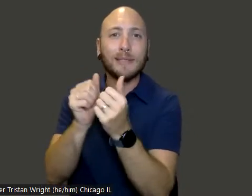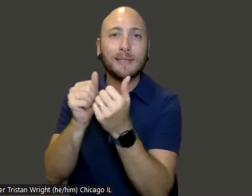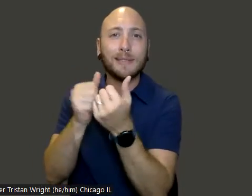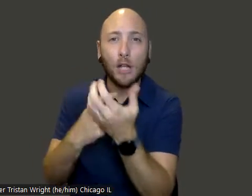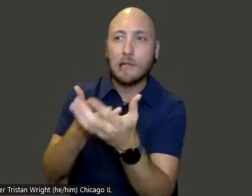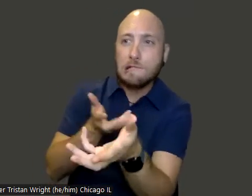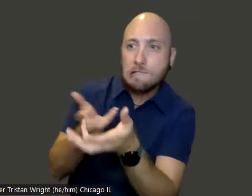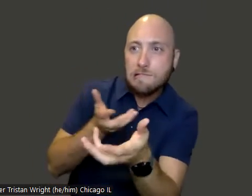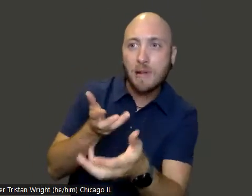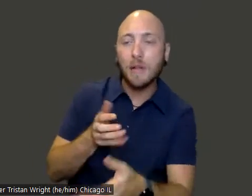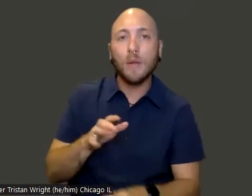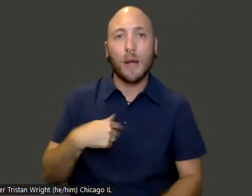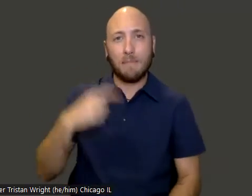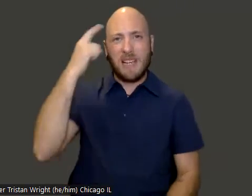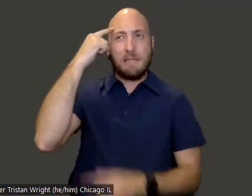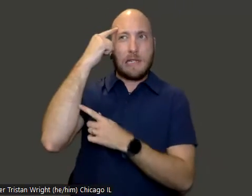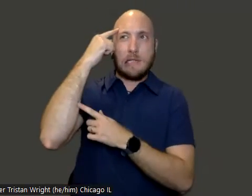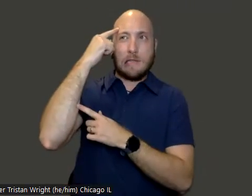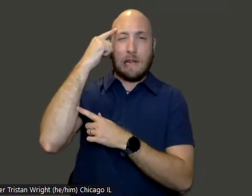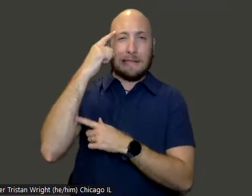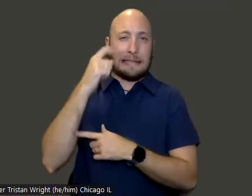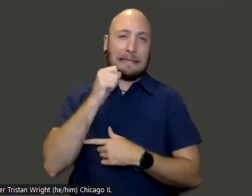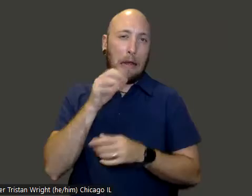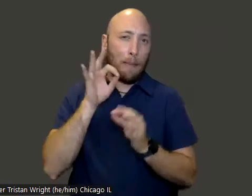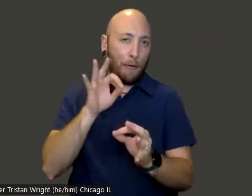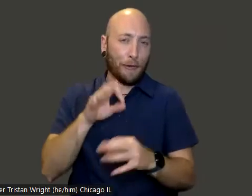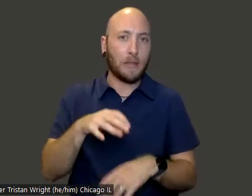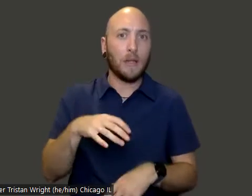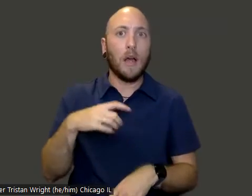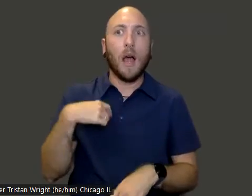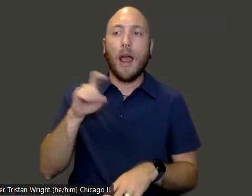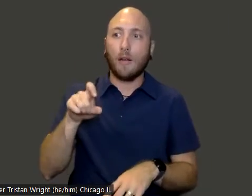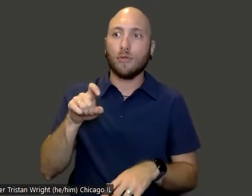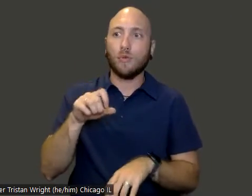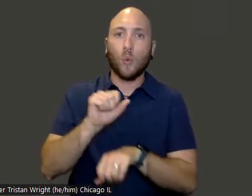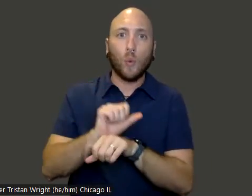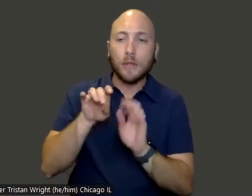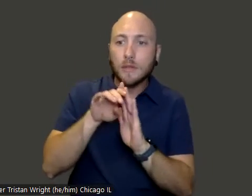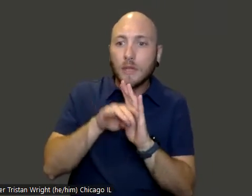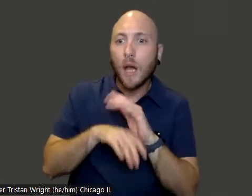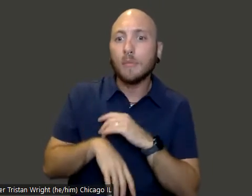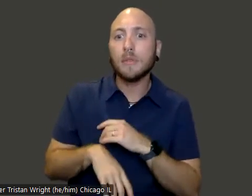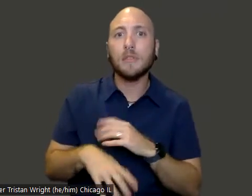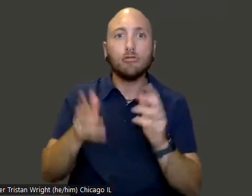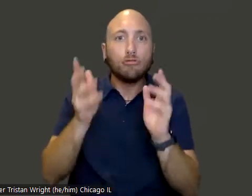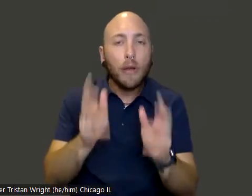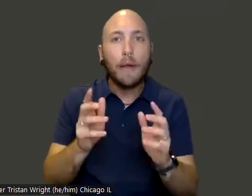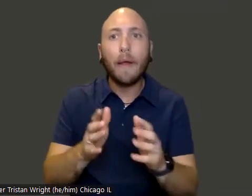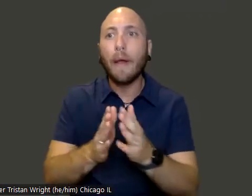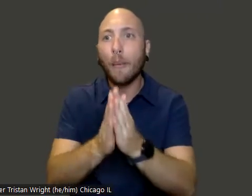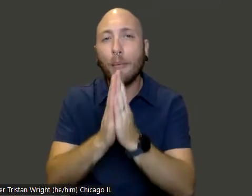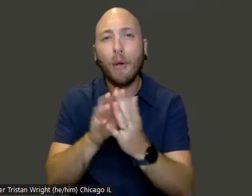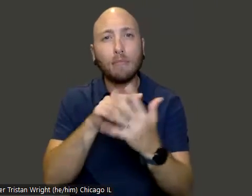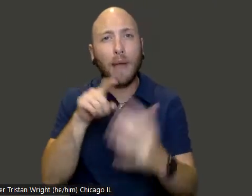stuff like believe in God, go to meetings, talk about steps, and listen to people's garbage all the damn time. Like, I have to do this stuff.